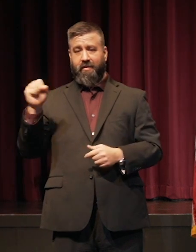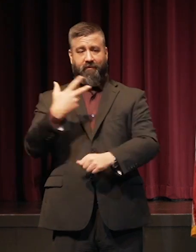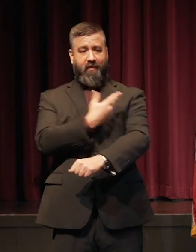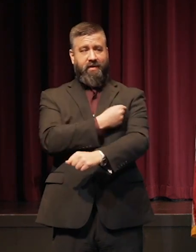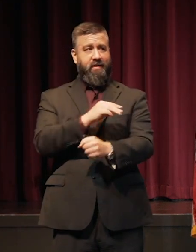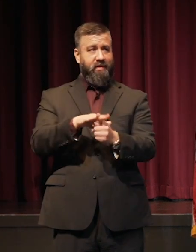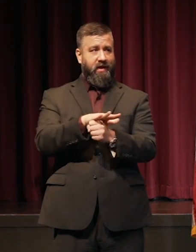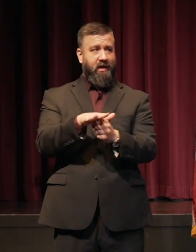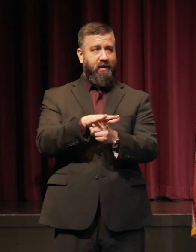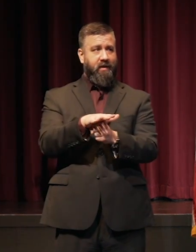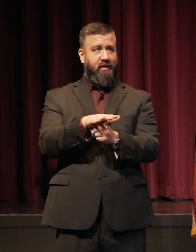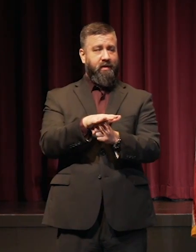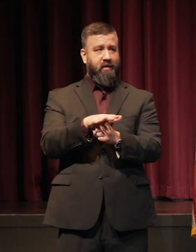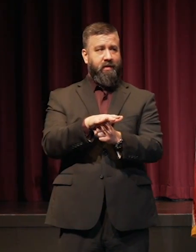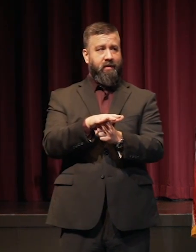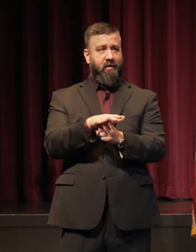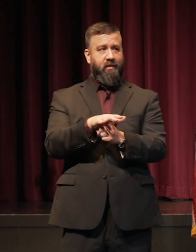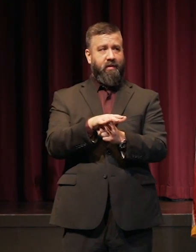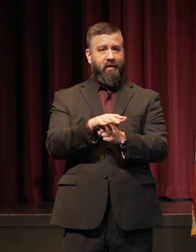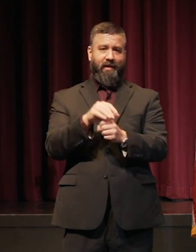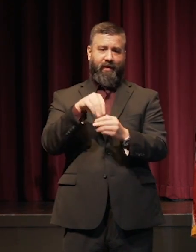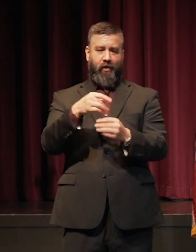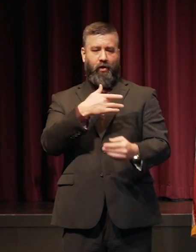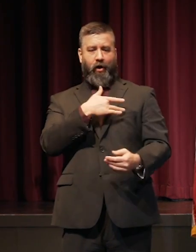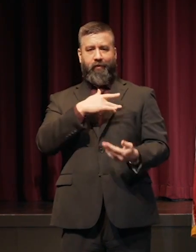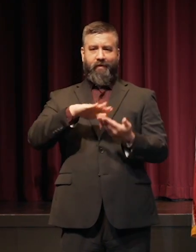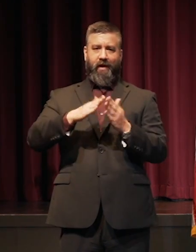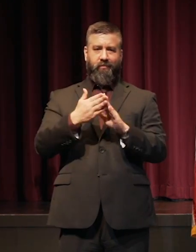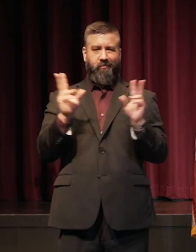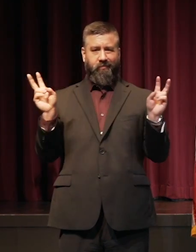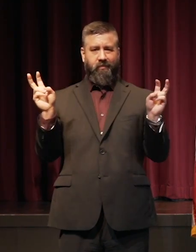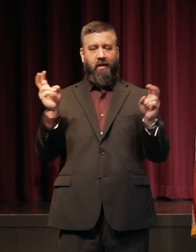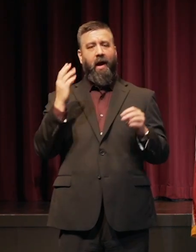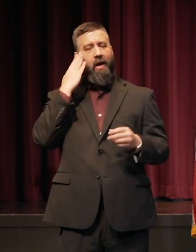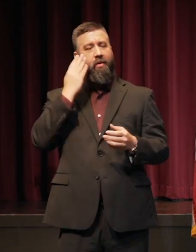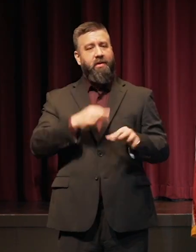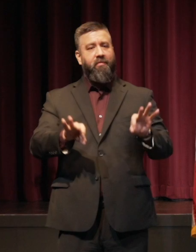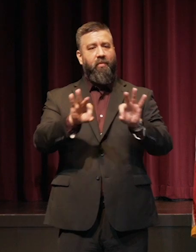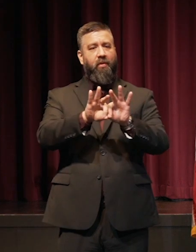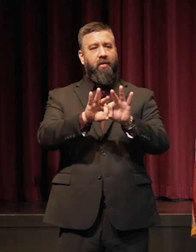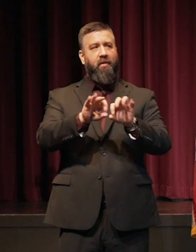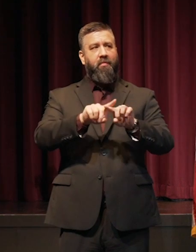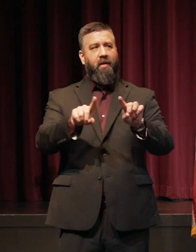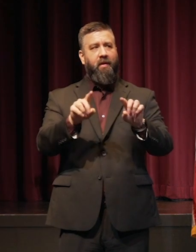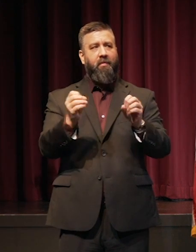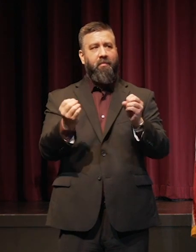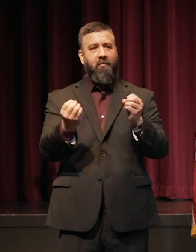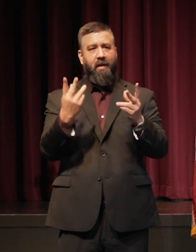hit parts of town is important. But I know there's also hesitation